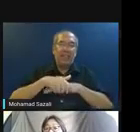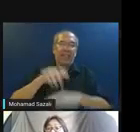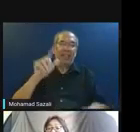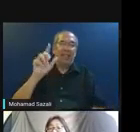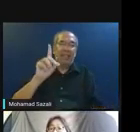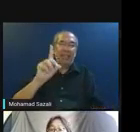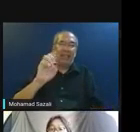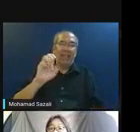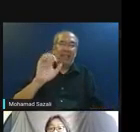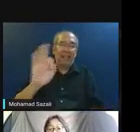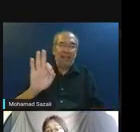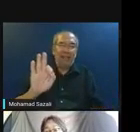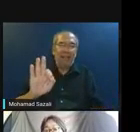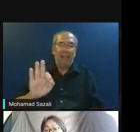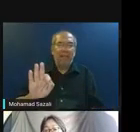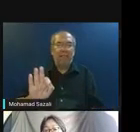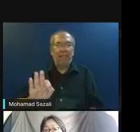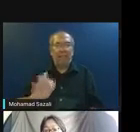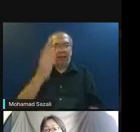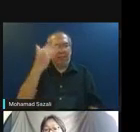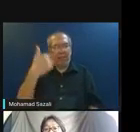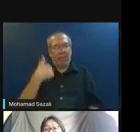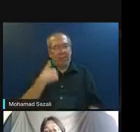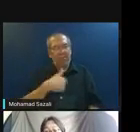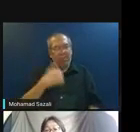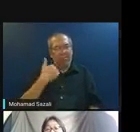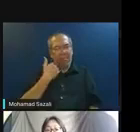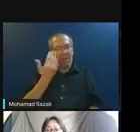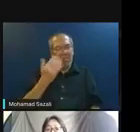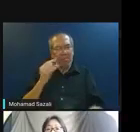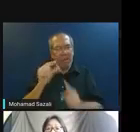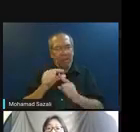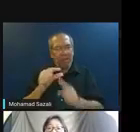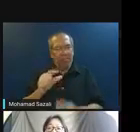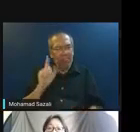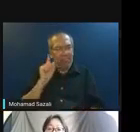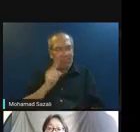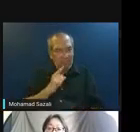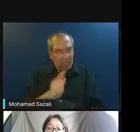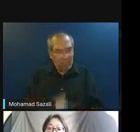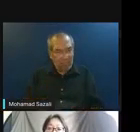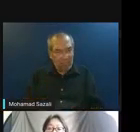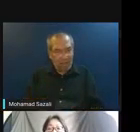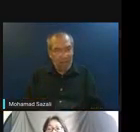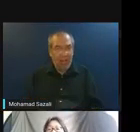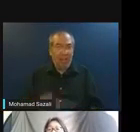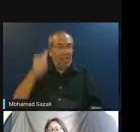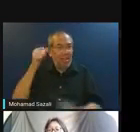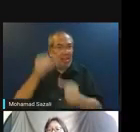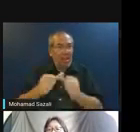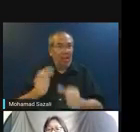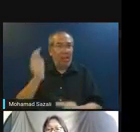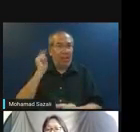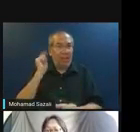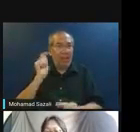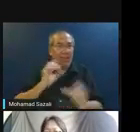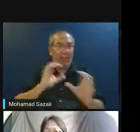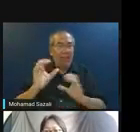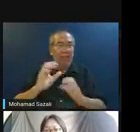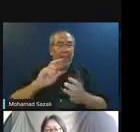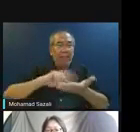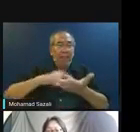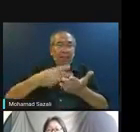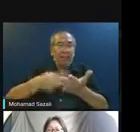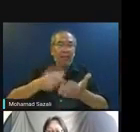Let's say the word peka or deaf. Okay, these are the terms that are being used to us. So I know some maybe find it's very